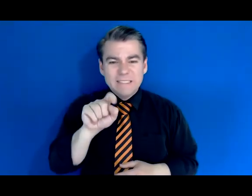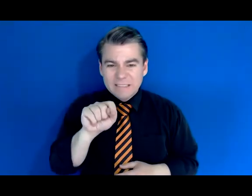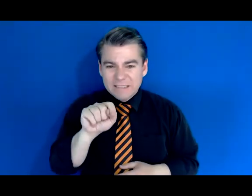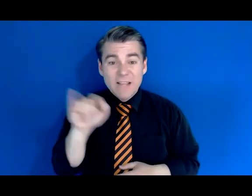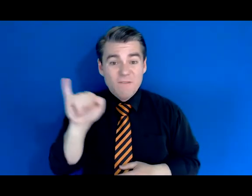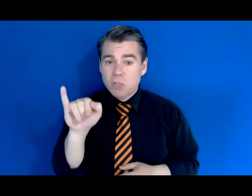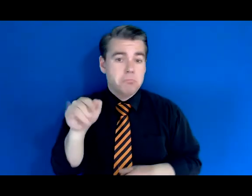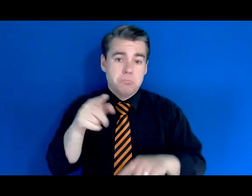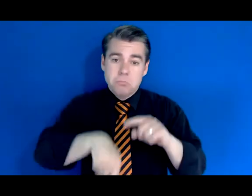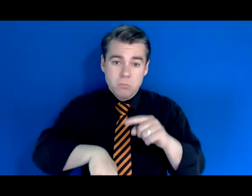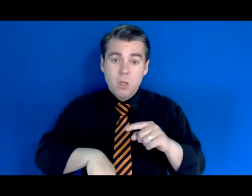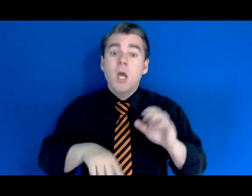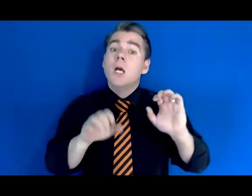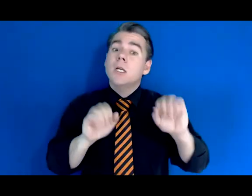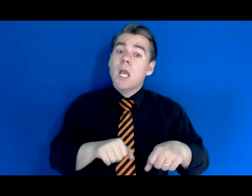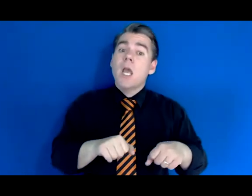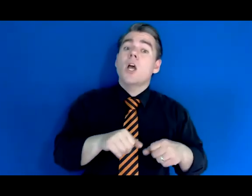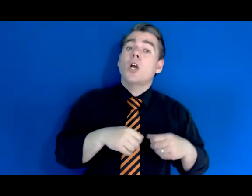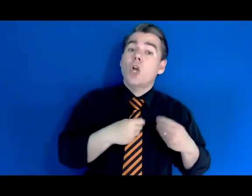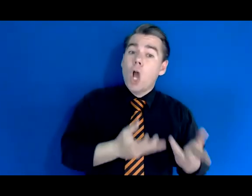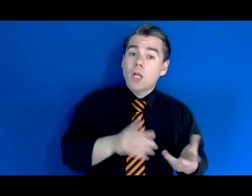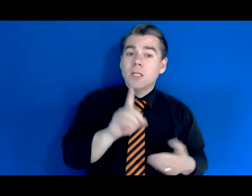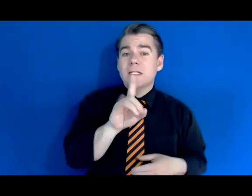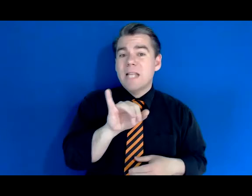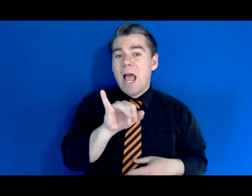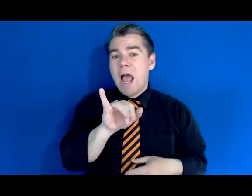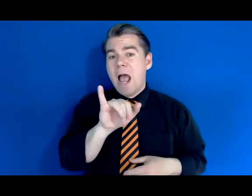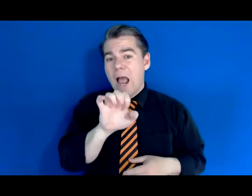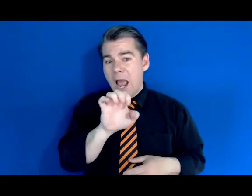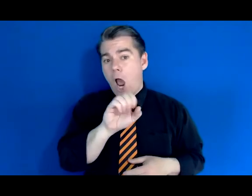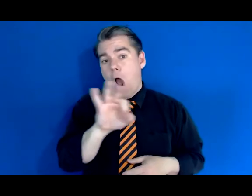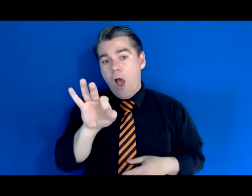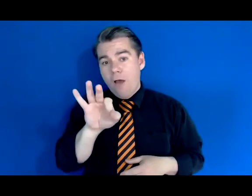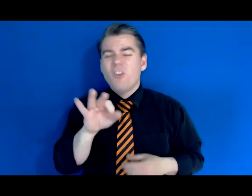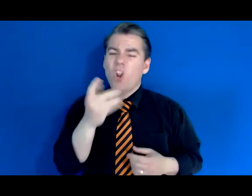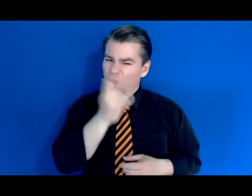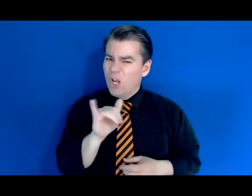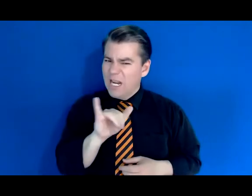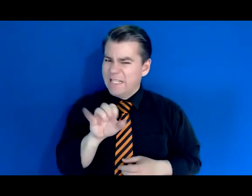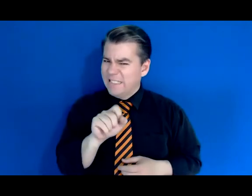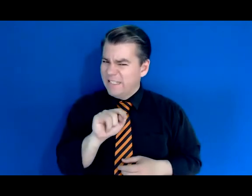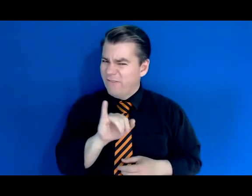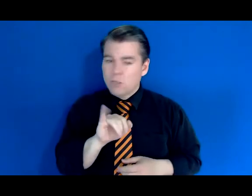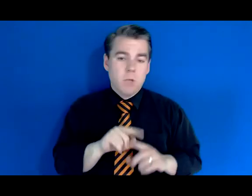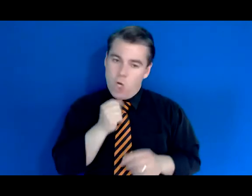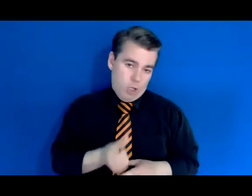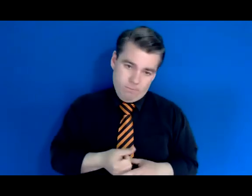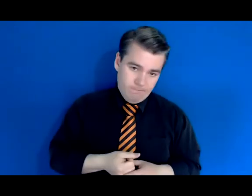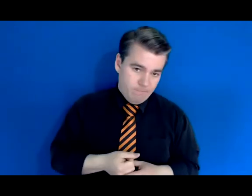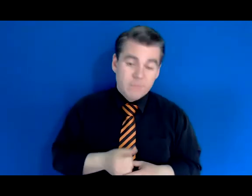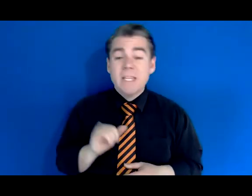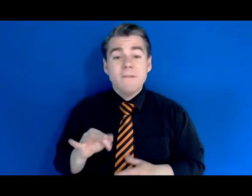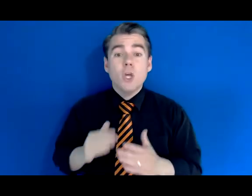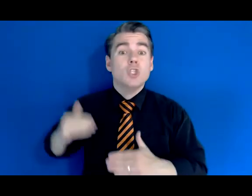cause die-off, which can look like a yeast infection. But if it is started in too large and quick